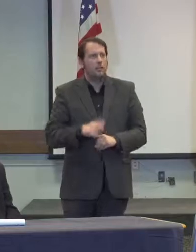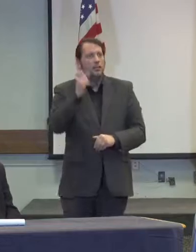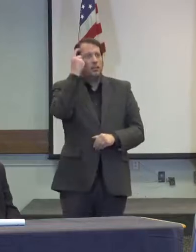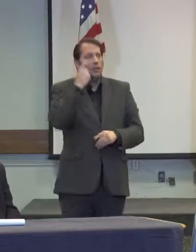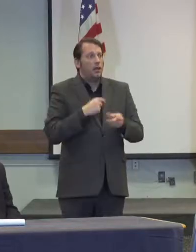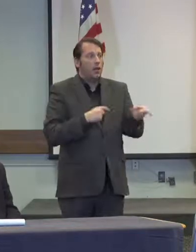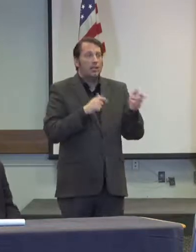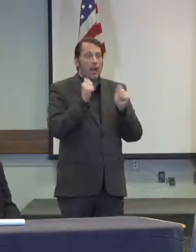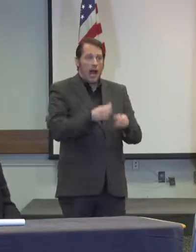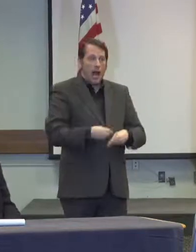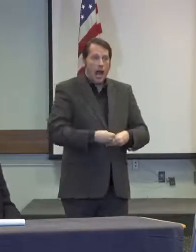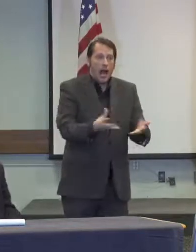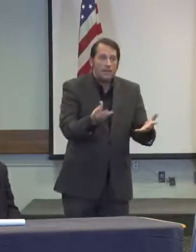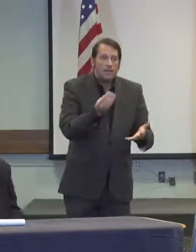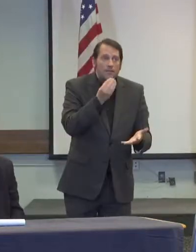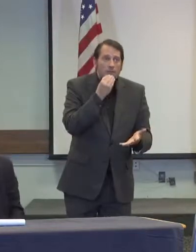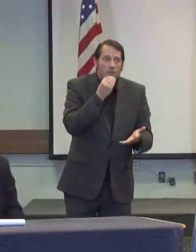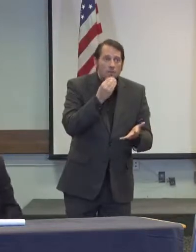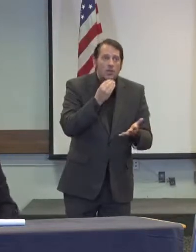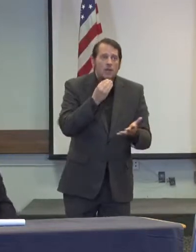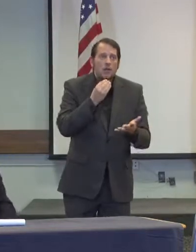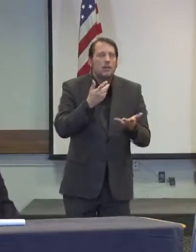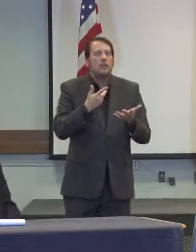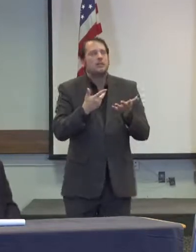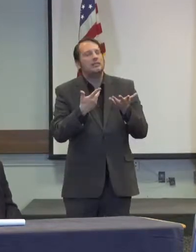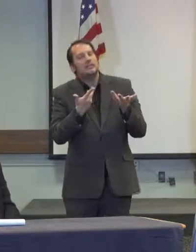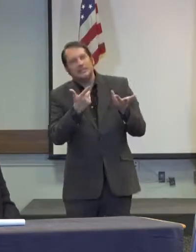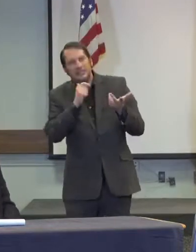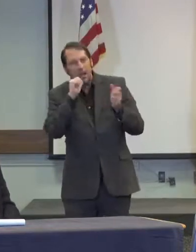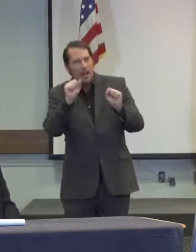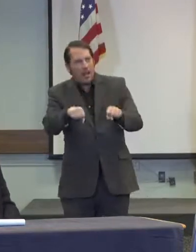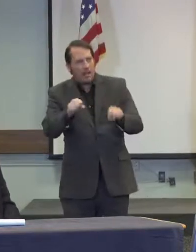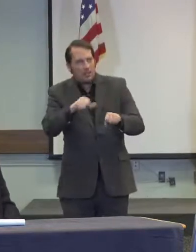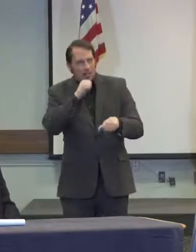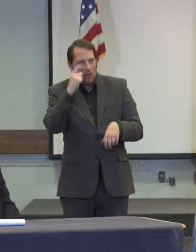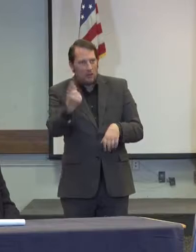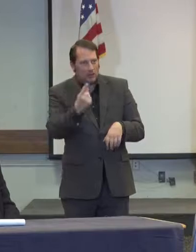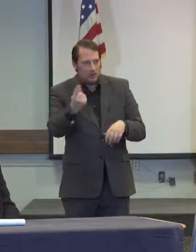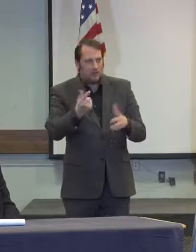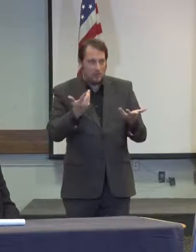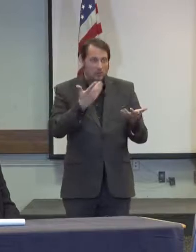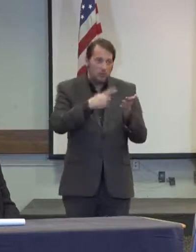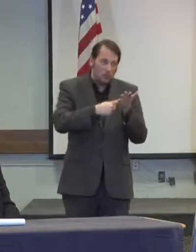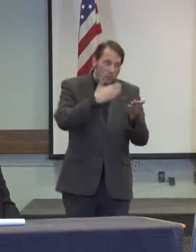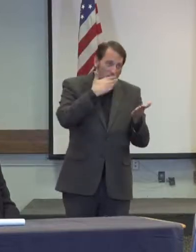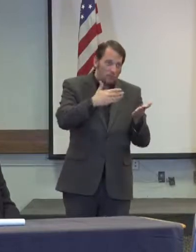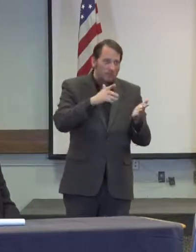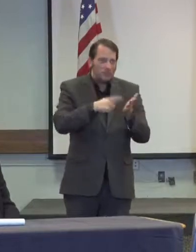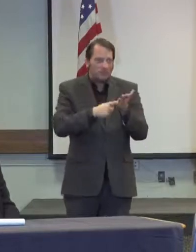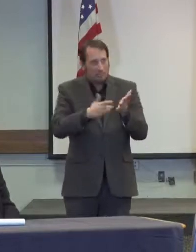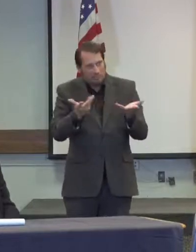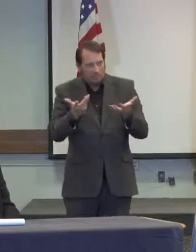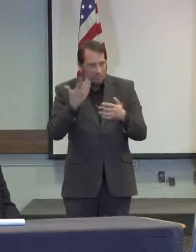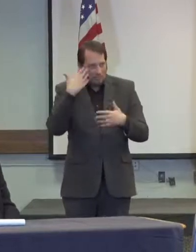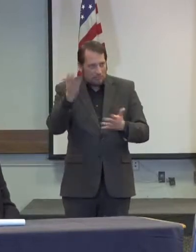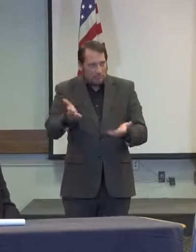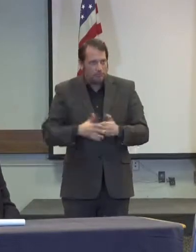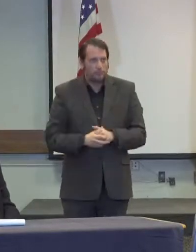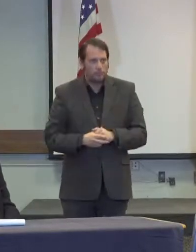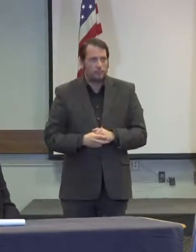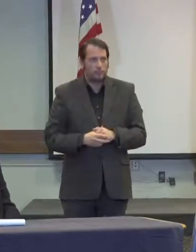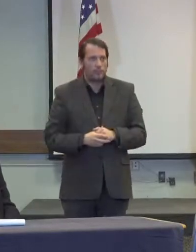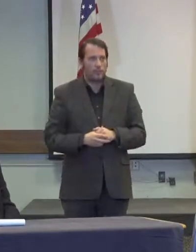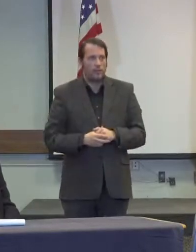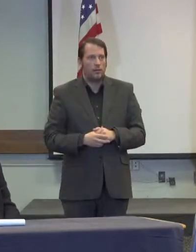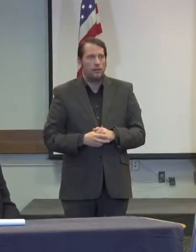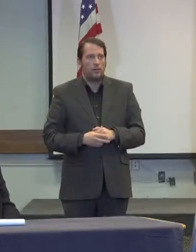Sometimes it's a good thing, sometimes not so much. But, you know, you're not going to get the food. But the whole reason everybody goes